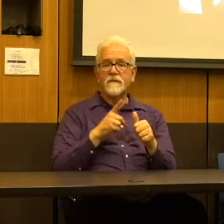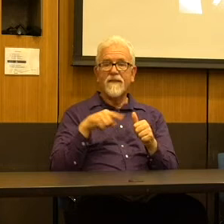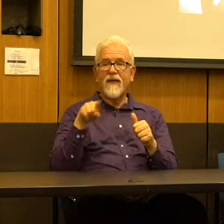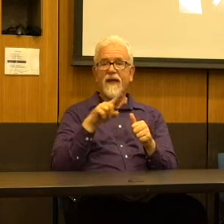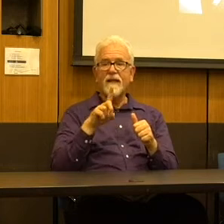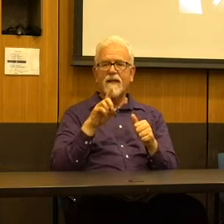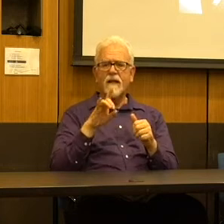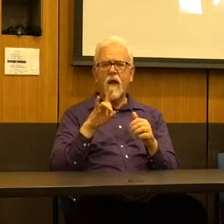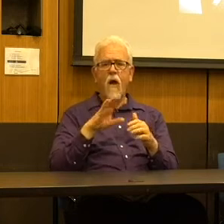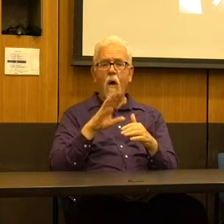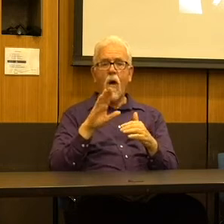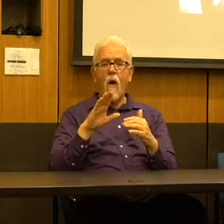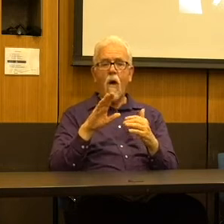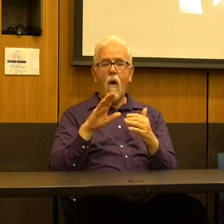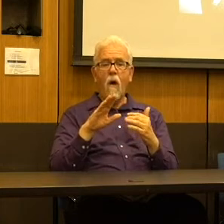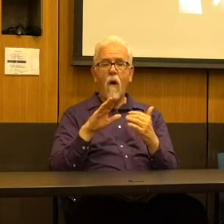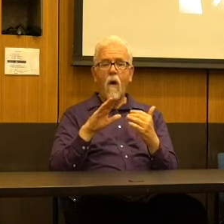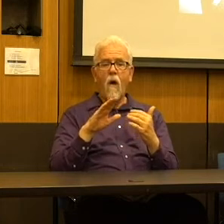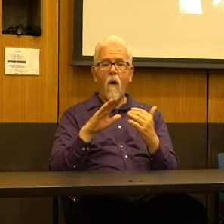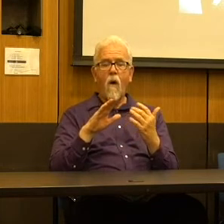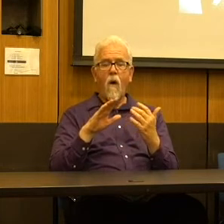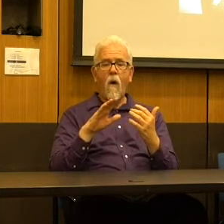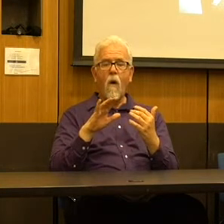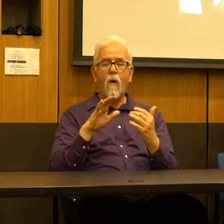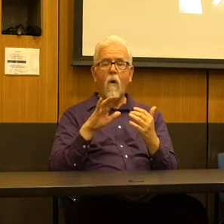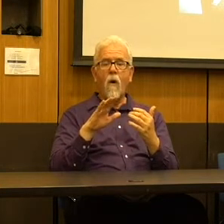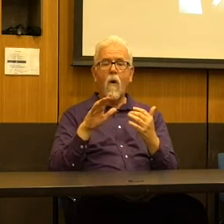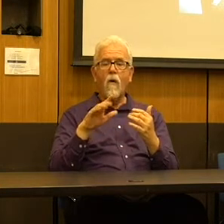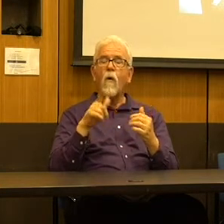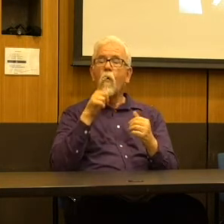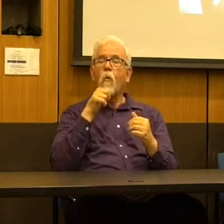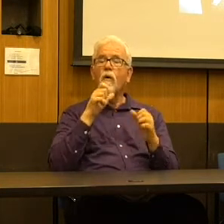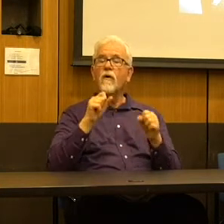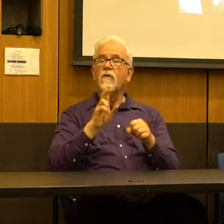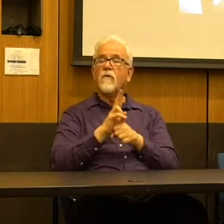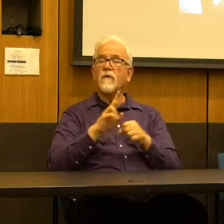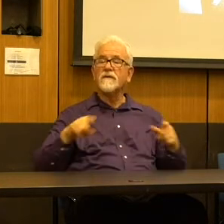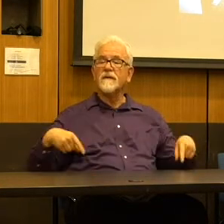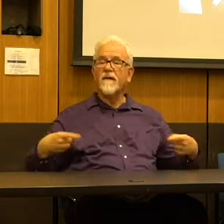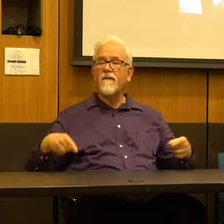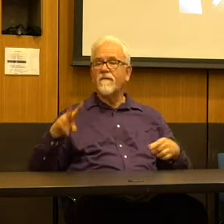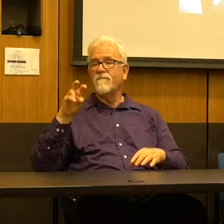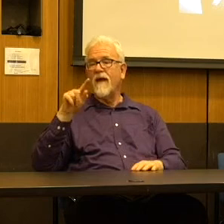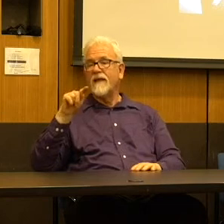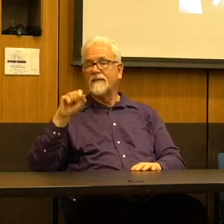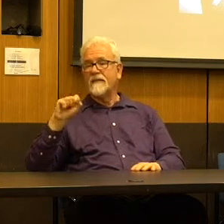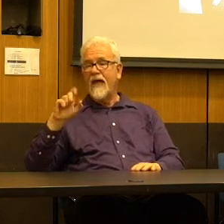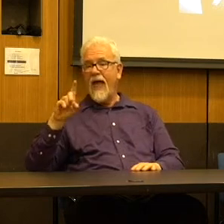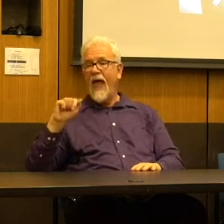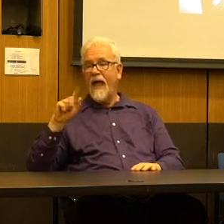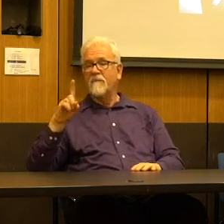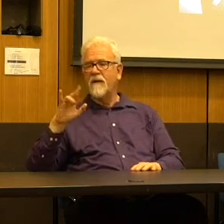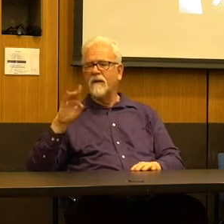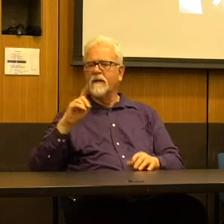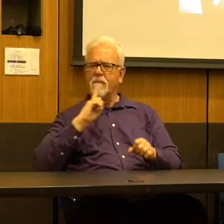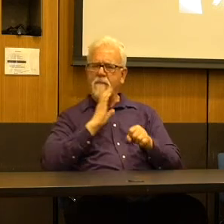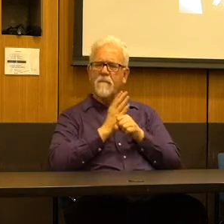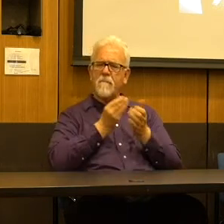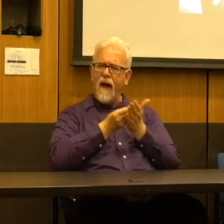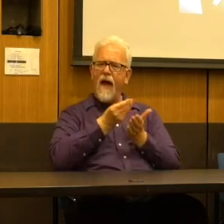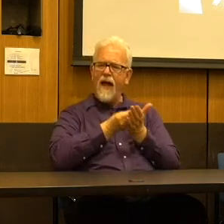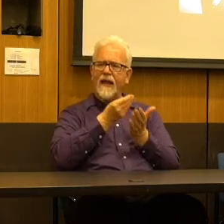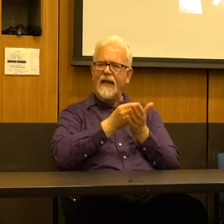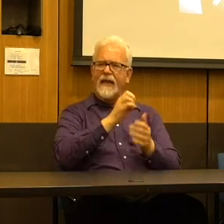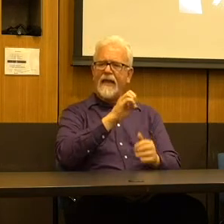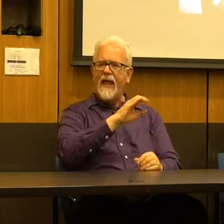all committed, incidentally, those who had who could use them, the Veterans Administration committed to buying Everest and Jennings wheelchairs for all of